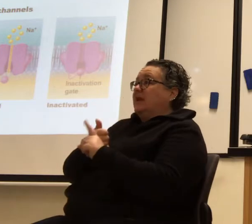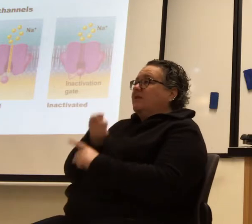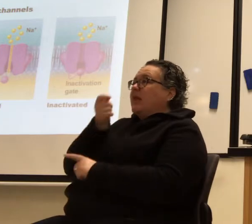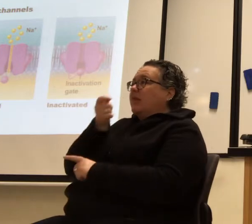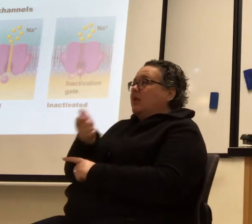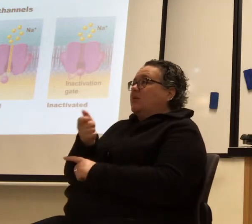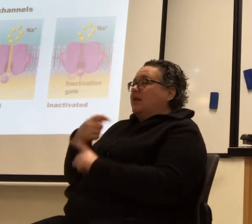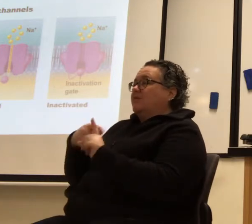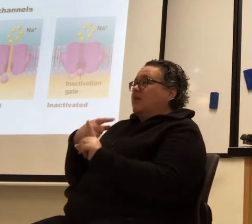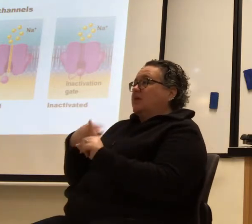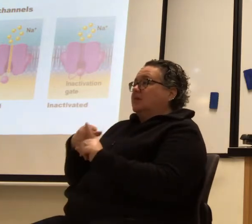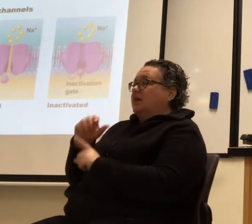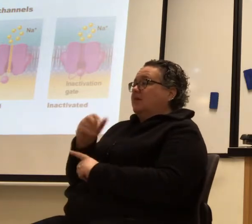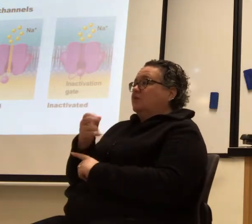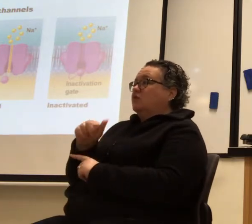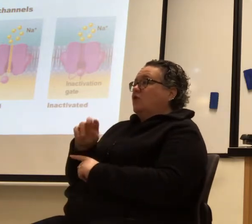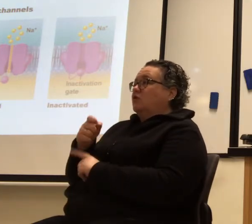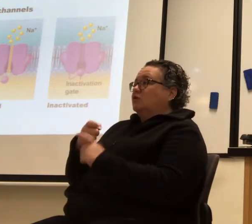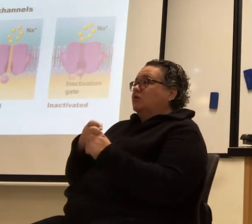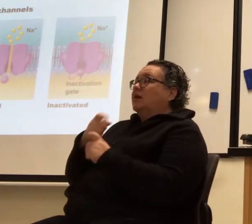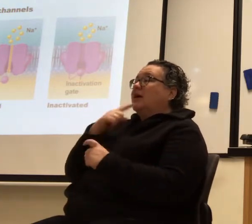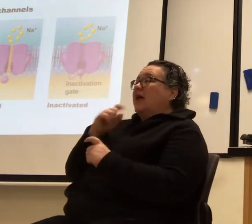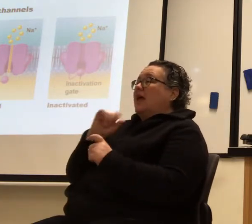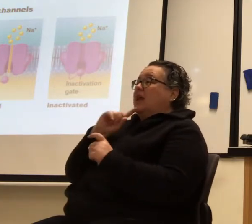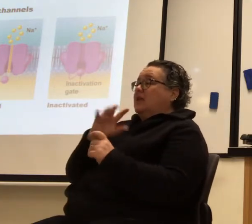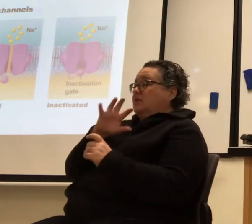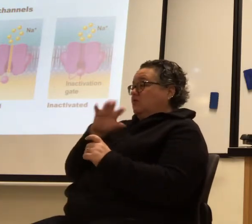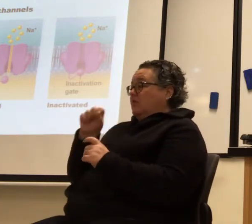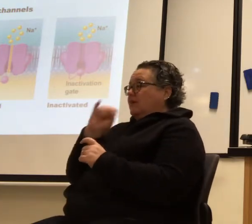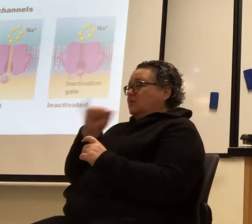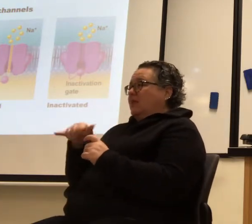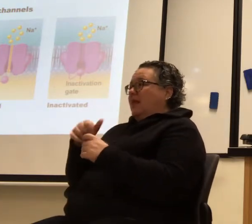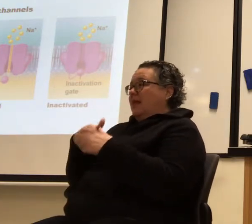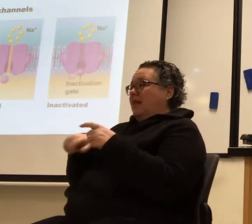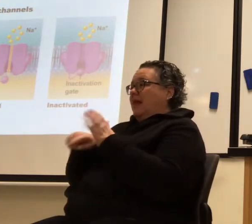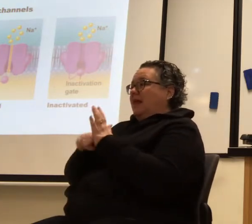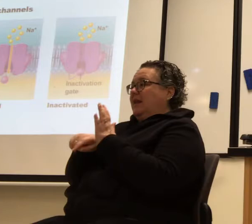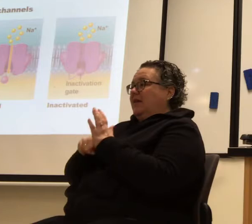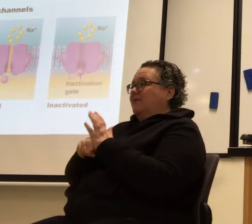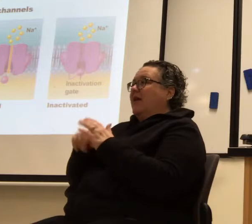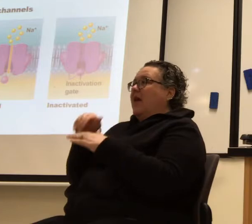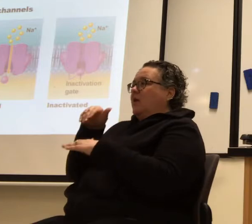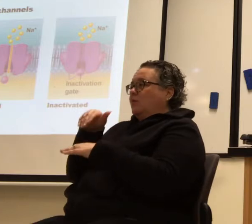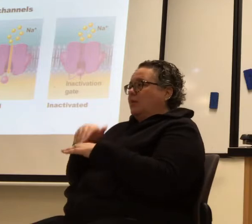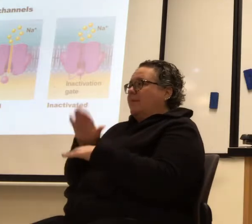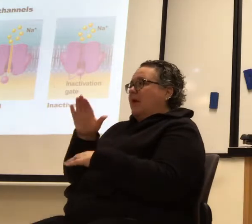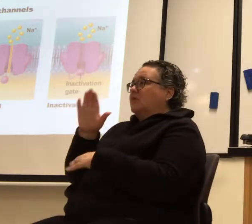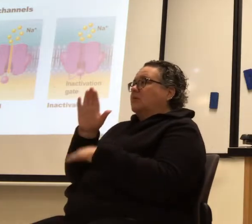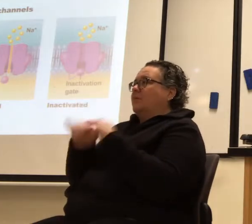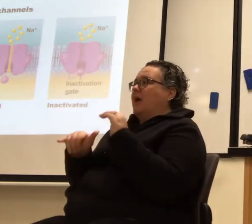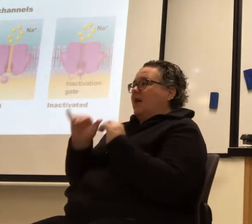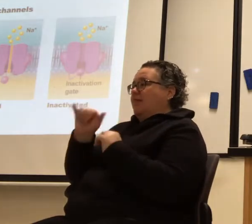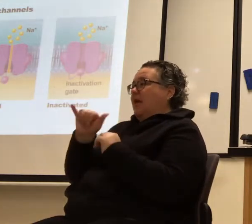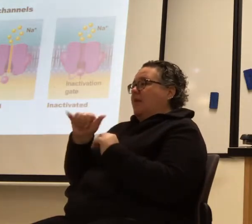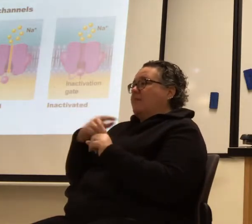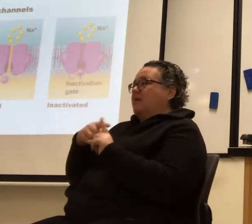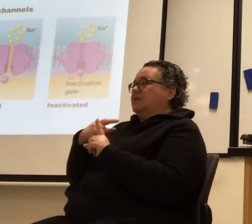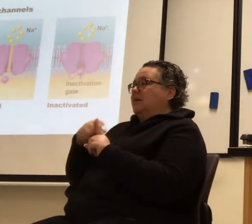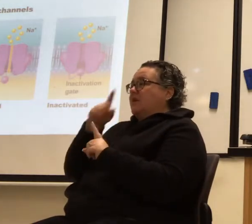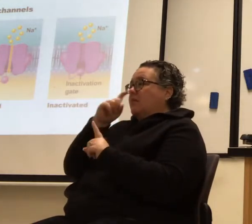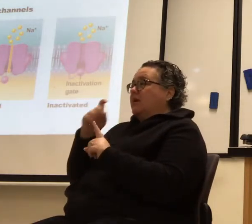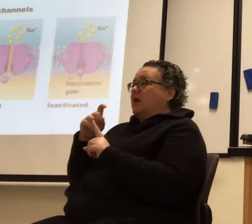positive charge, and it's attracted to this negative sign, and it's repelled by this positive sign. This